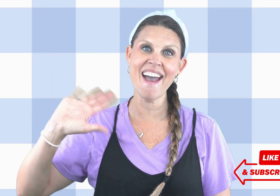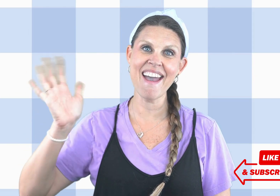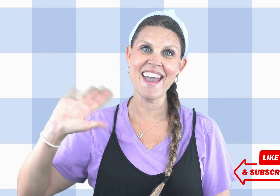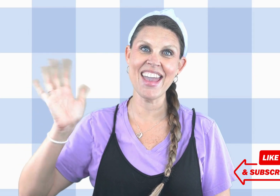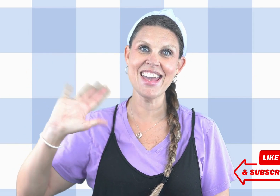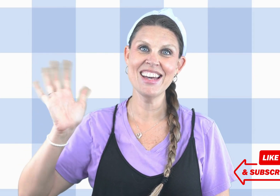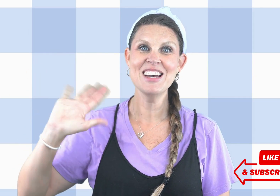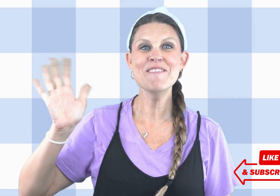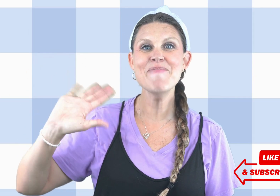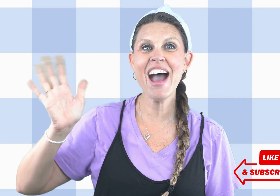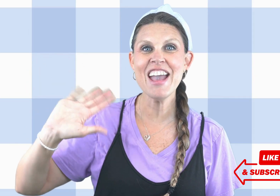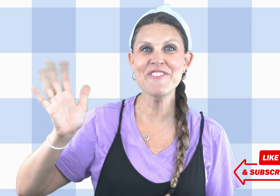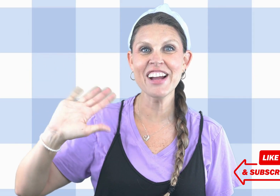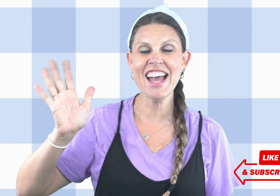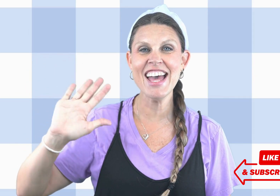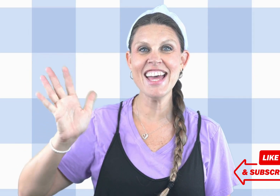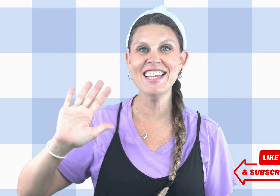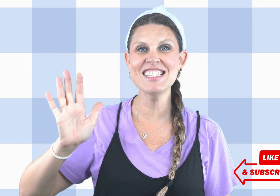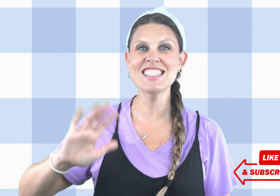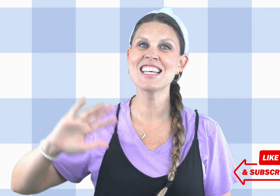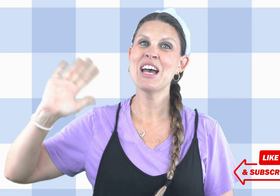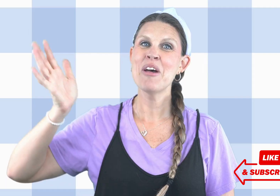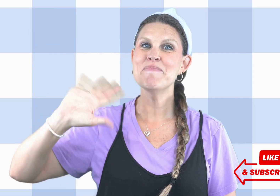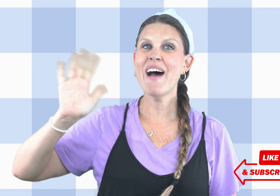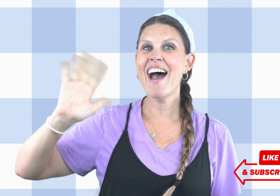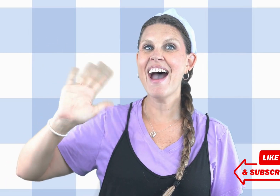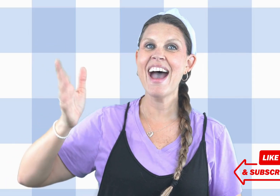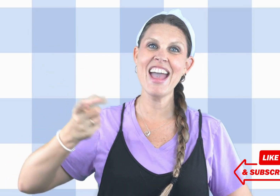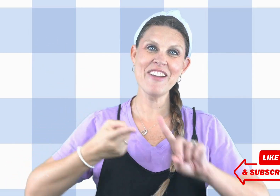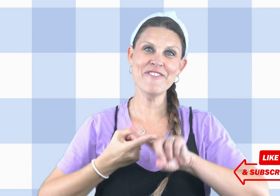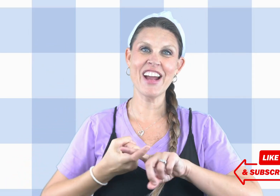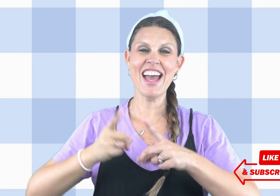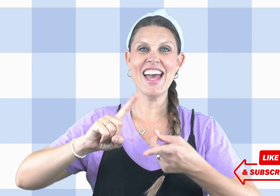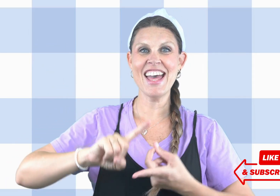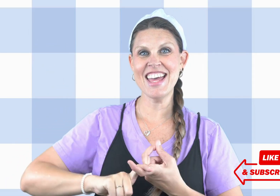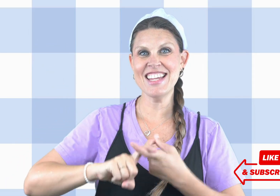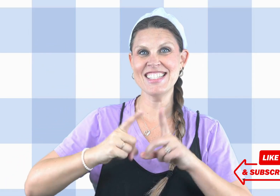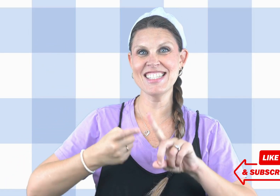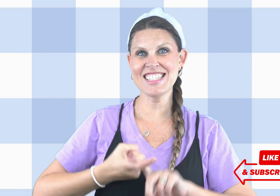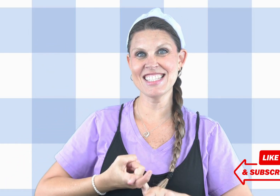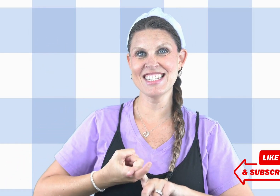Bye. Bye, friends. Bye, friends.